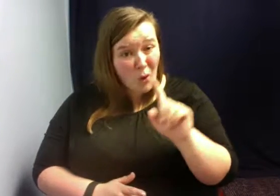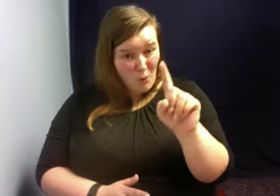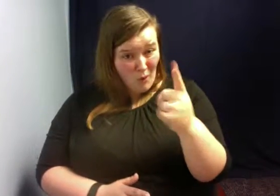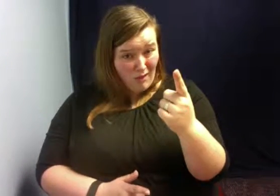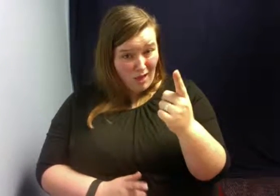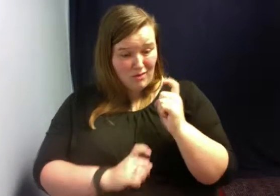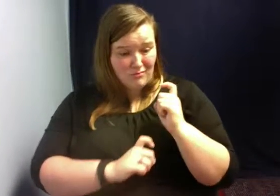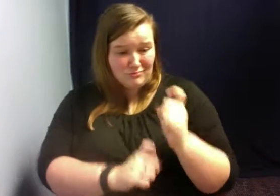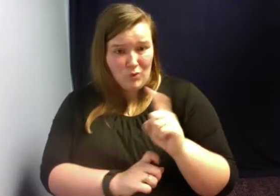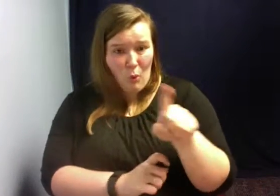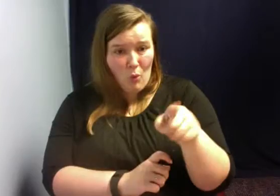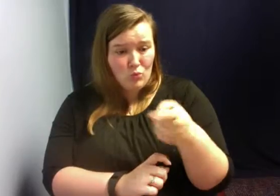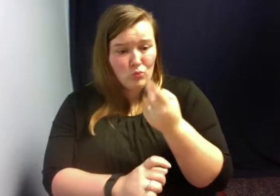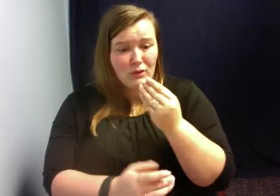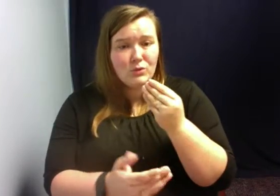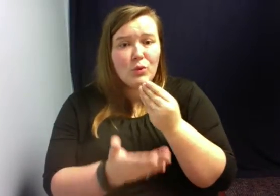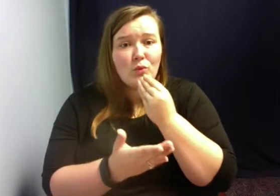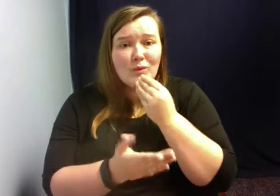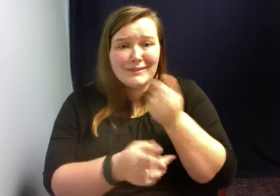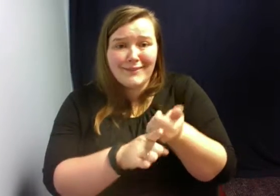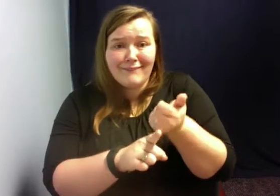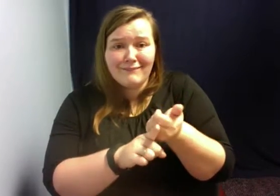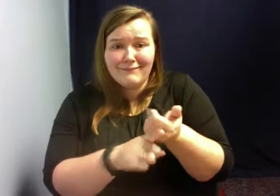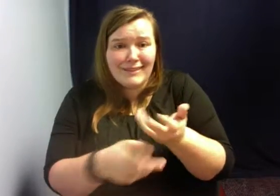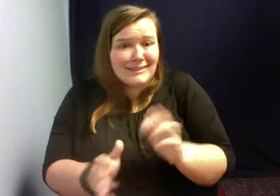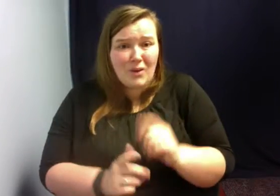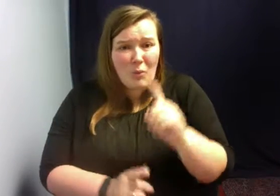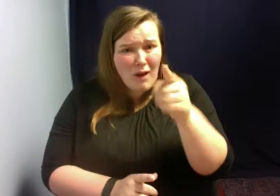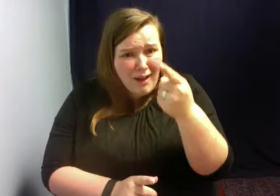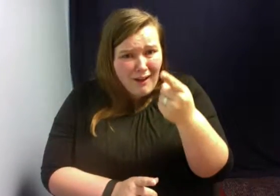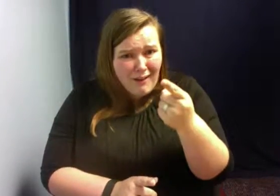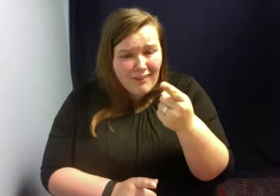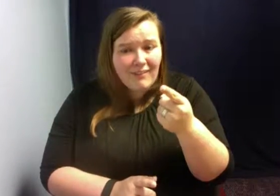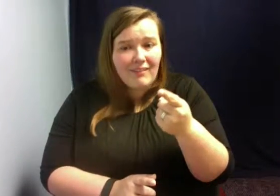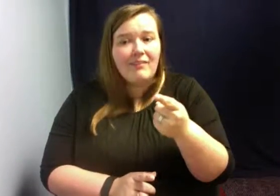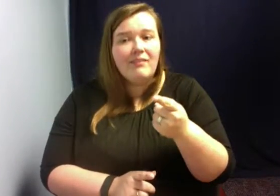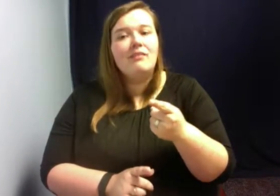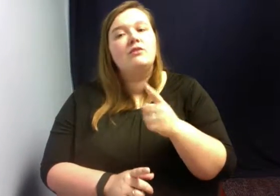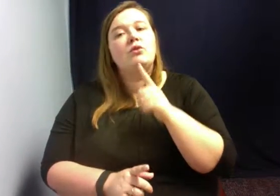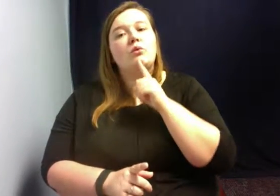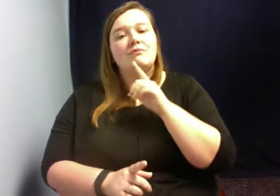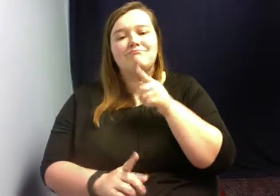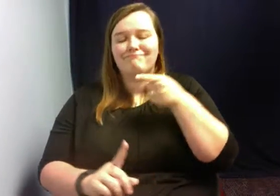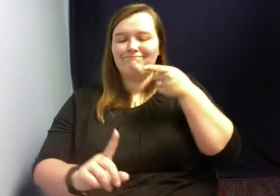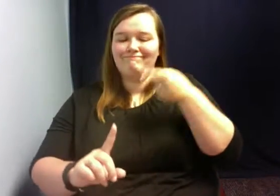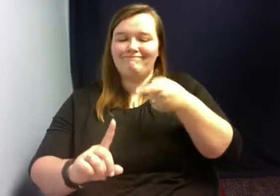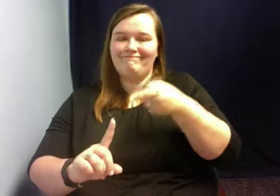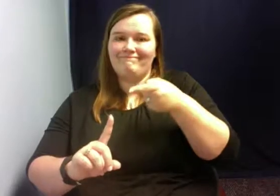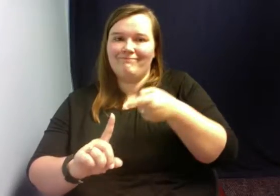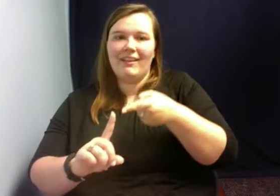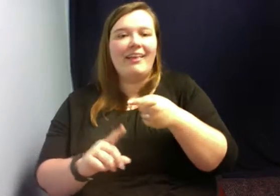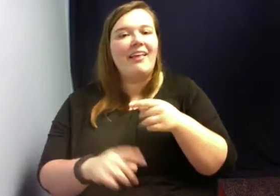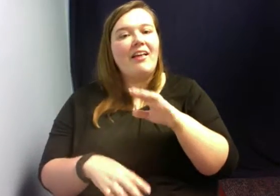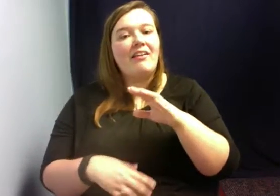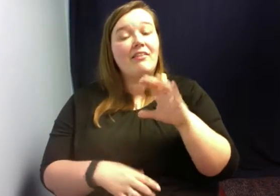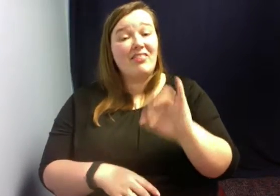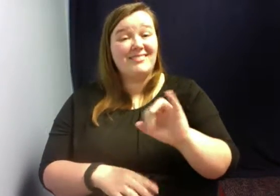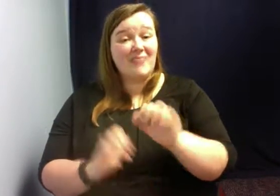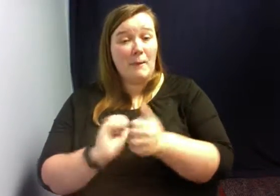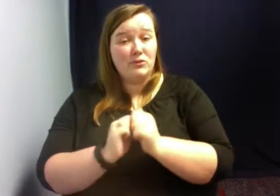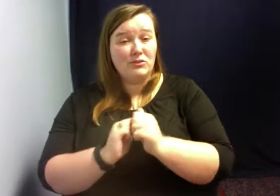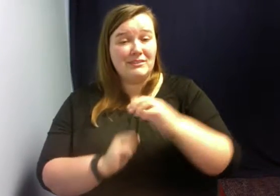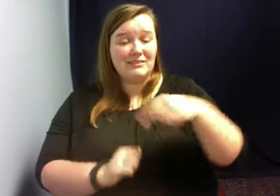to the food. Now, in this episode, the main course mystery ingredient was quinoa. Now, I know it's been a